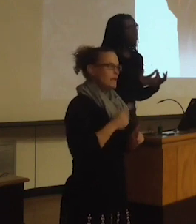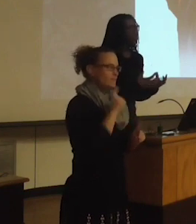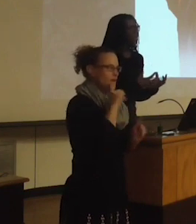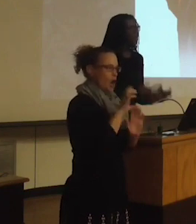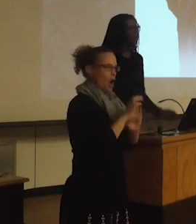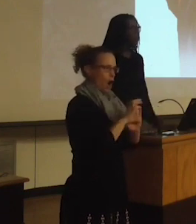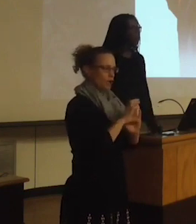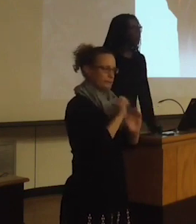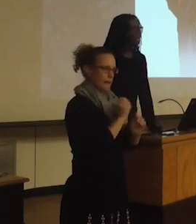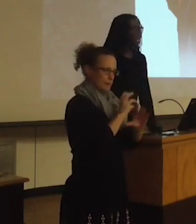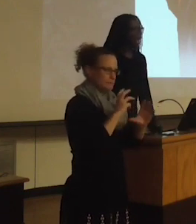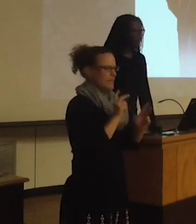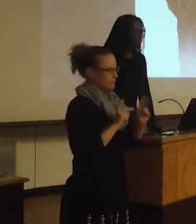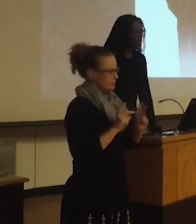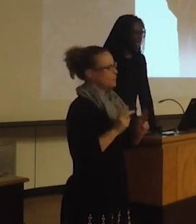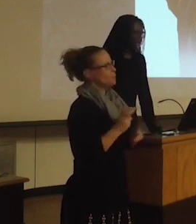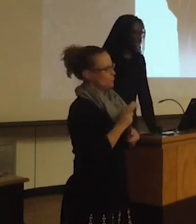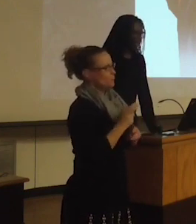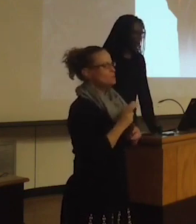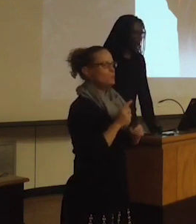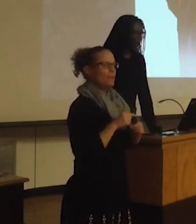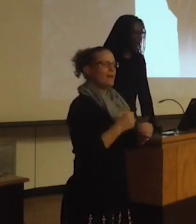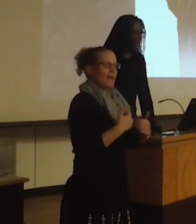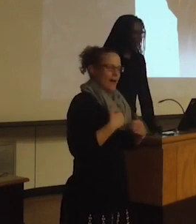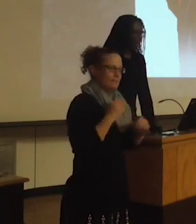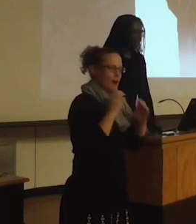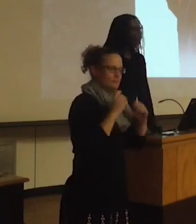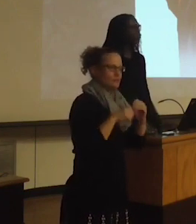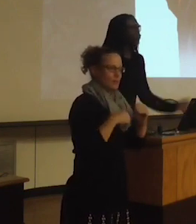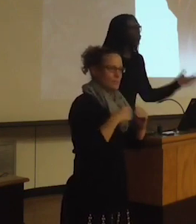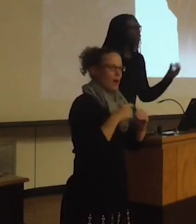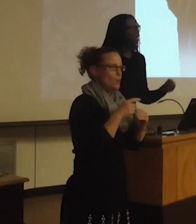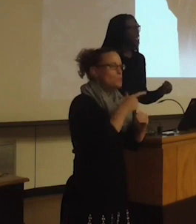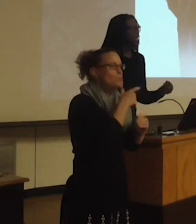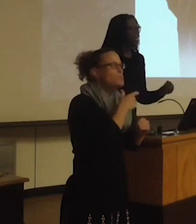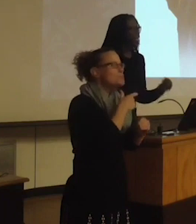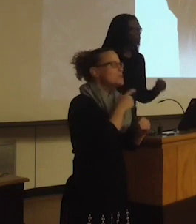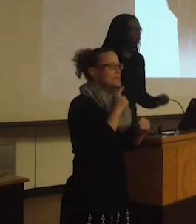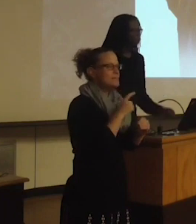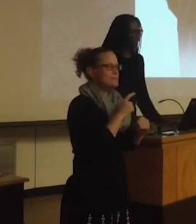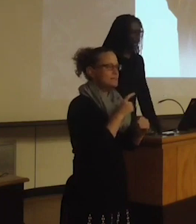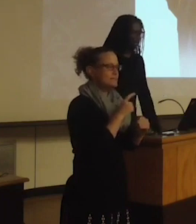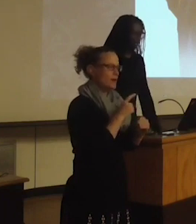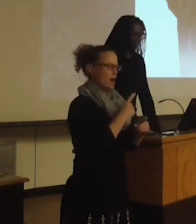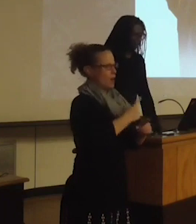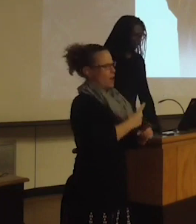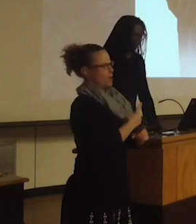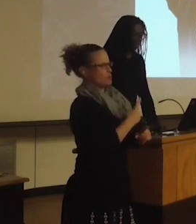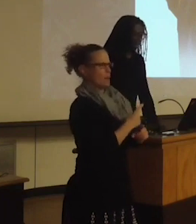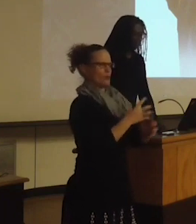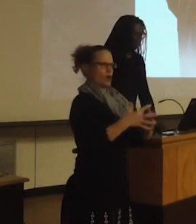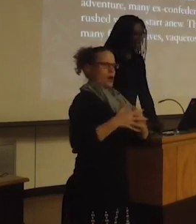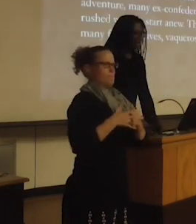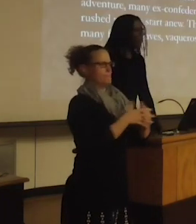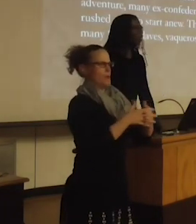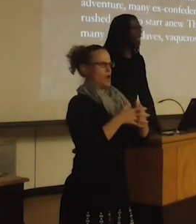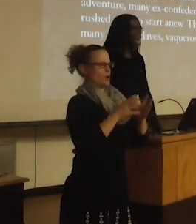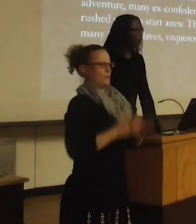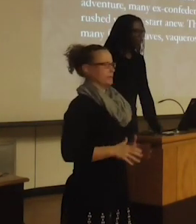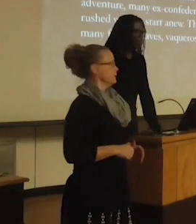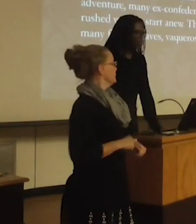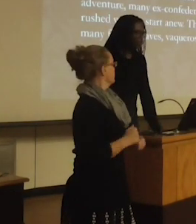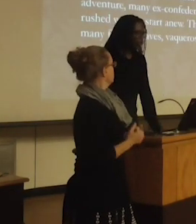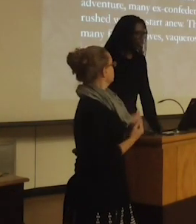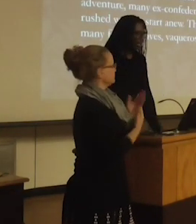archetypes that people invoke when they have conversations about, like, you know, about who is a proper American. The